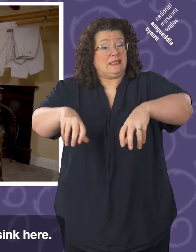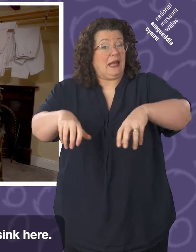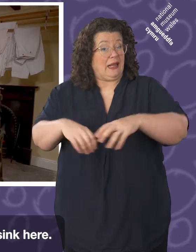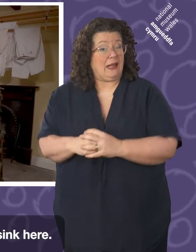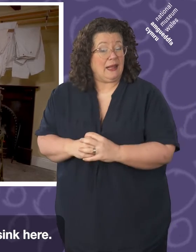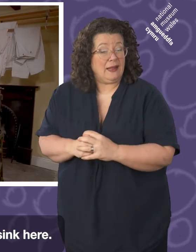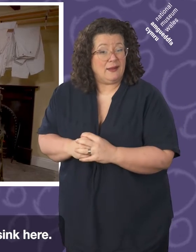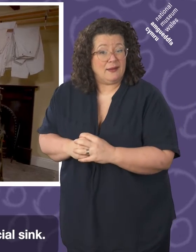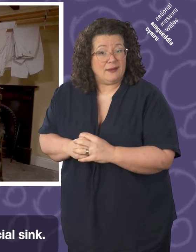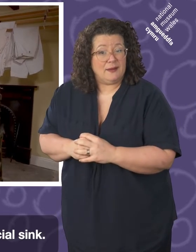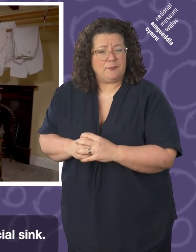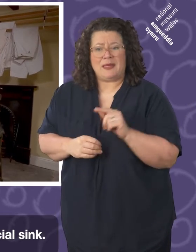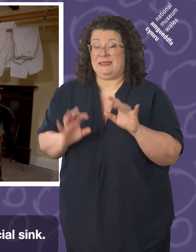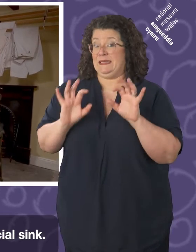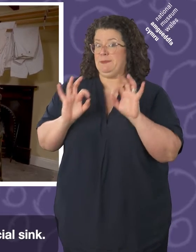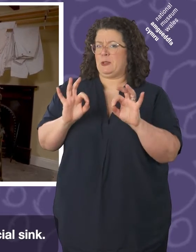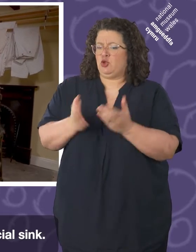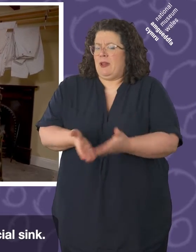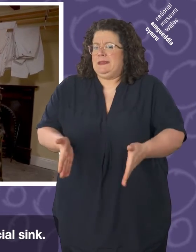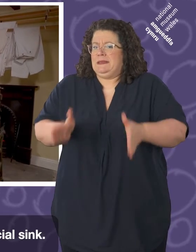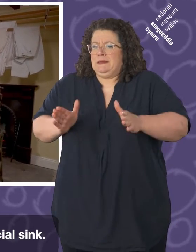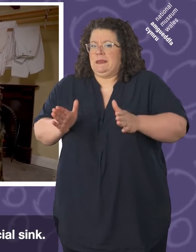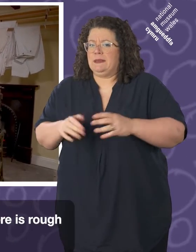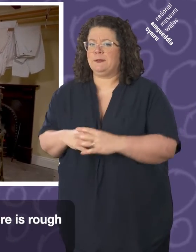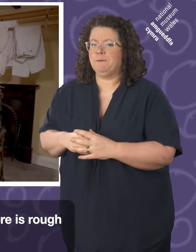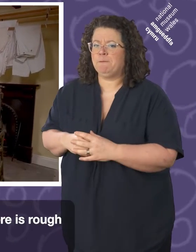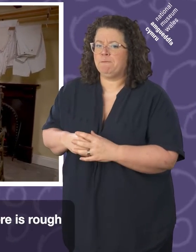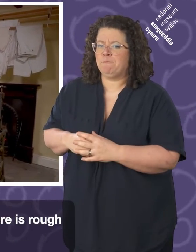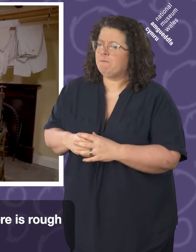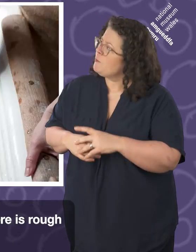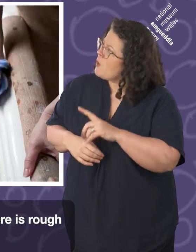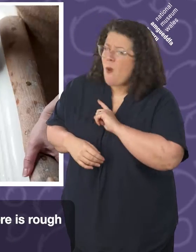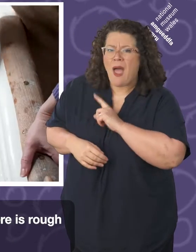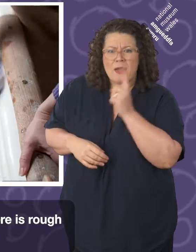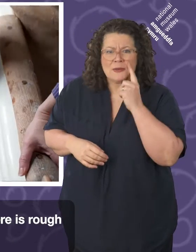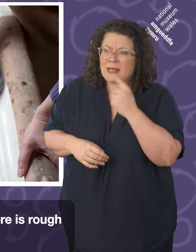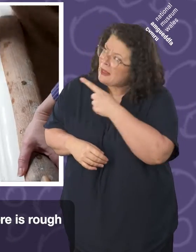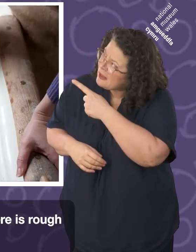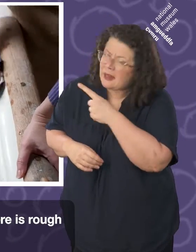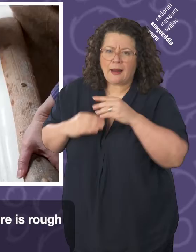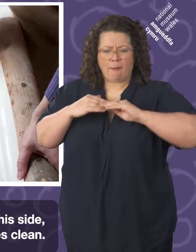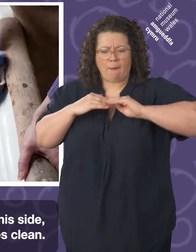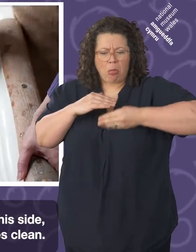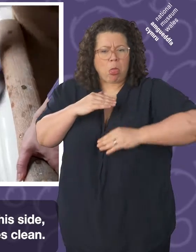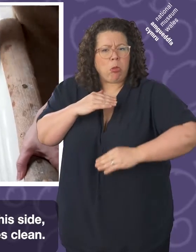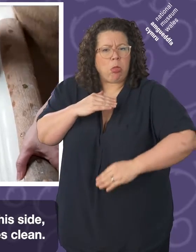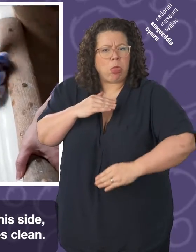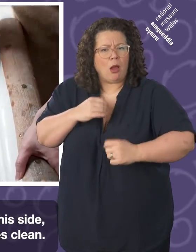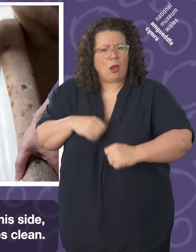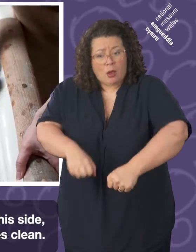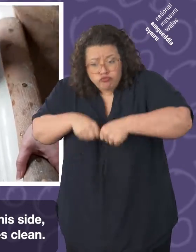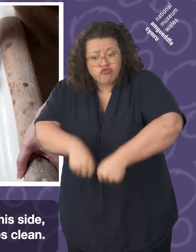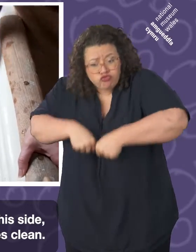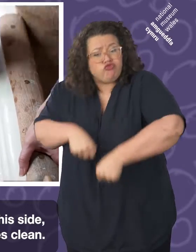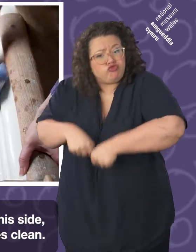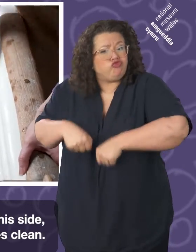here. And this is a special sink, because the side here is rough like this, and it's